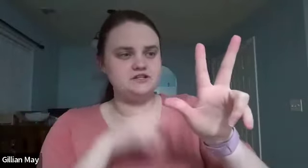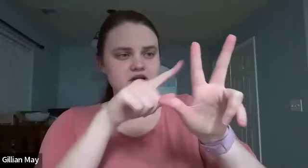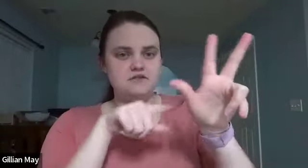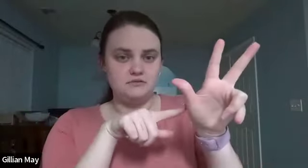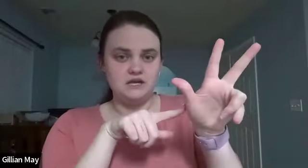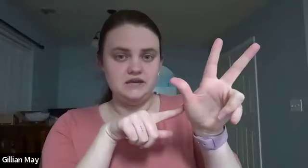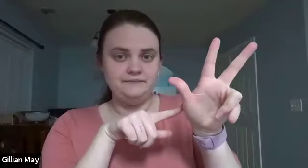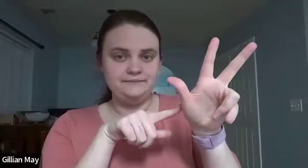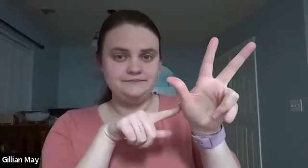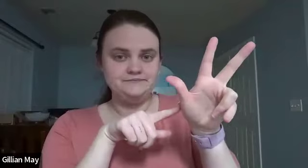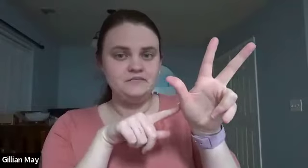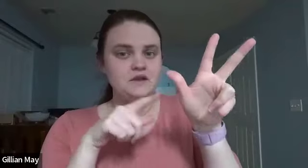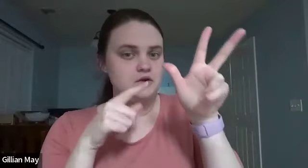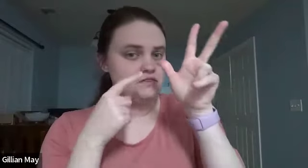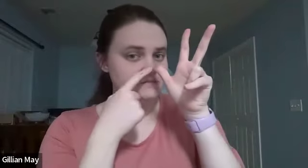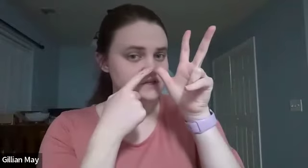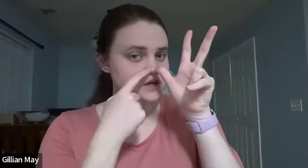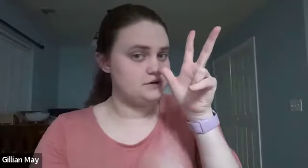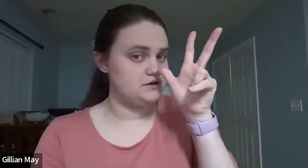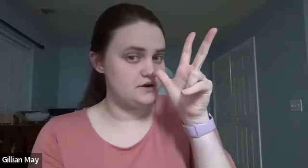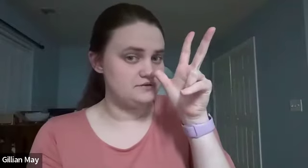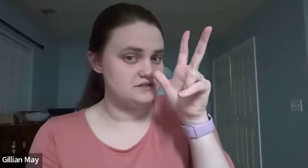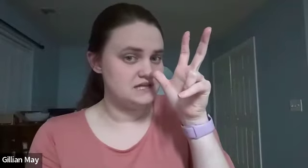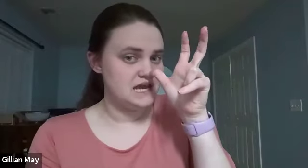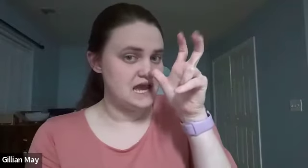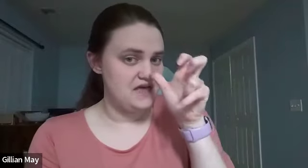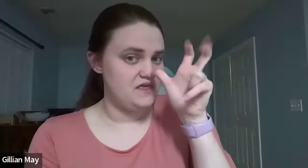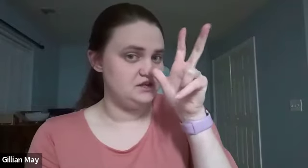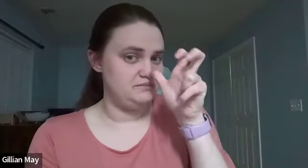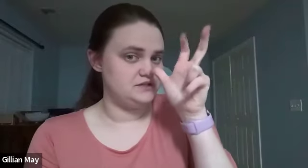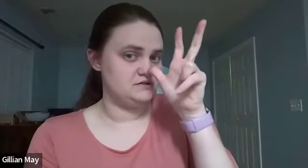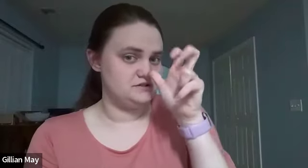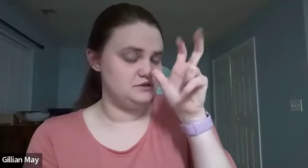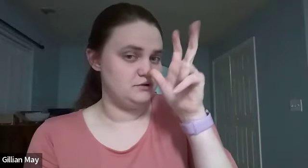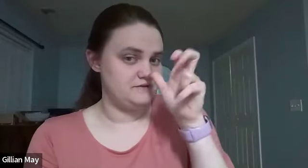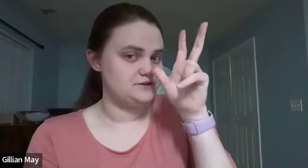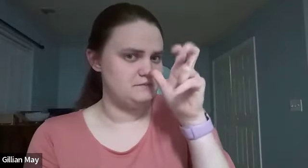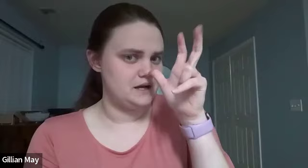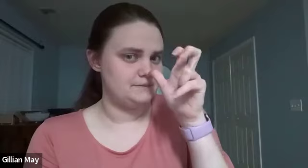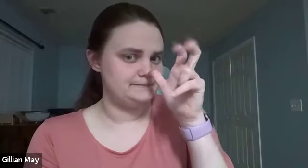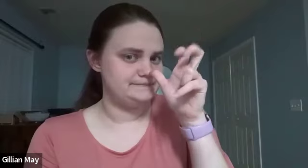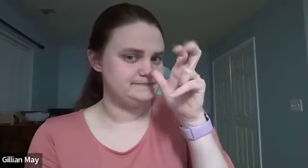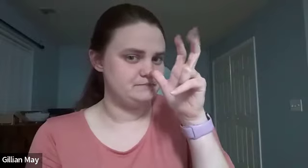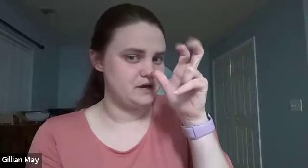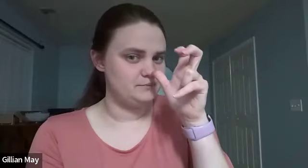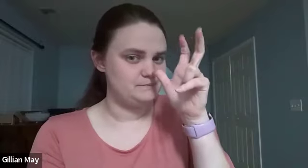going to have a 3. Your thumb's going to go on your nose, and then you bend your 2 pointer fingers. Bug.